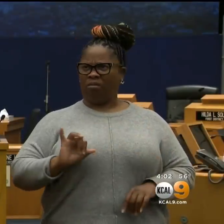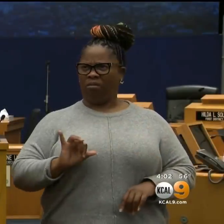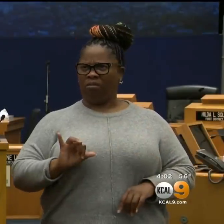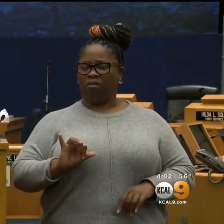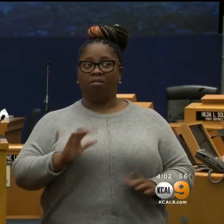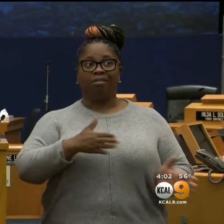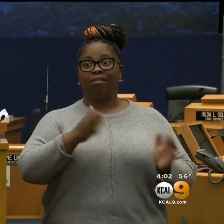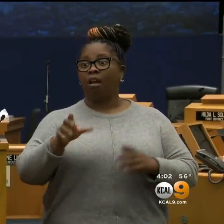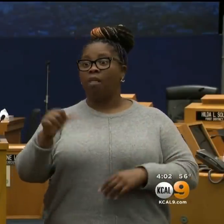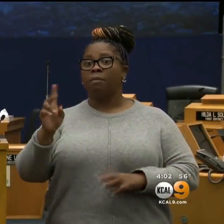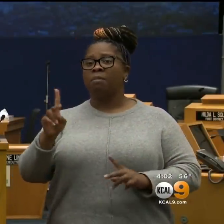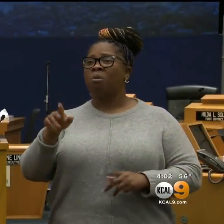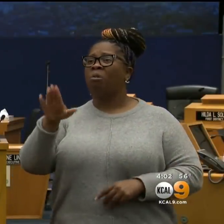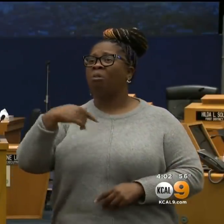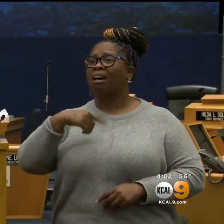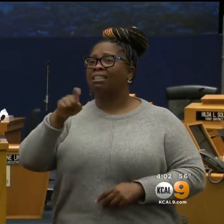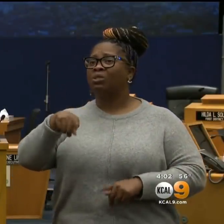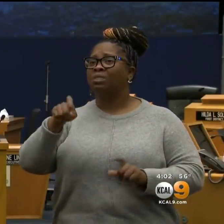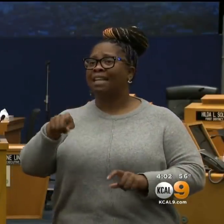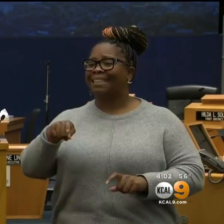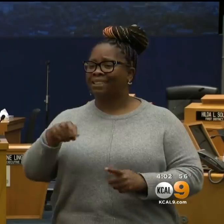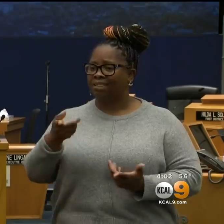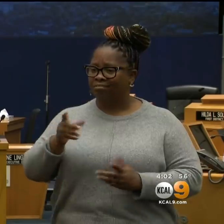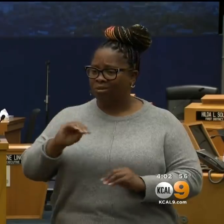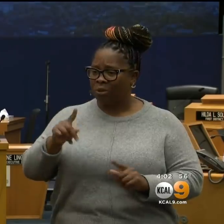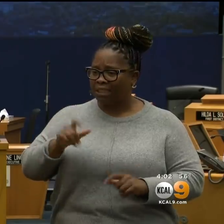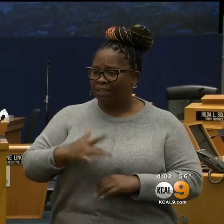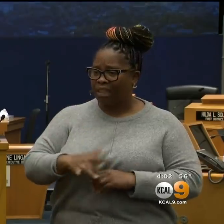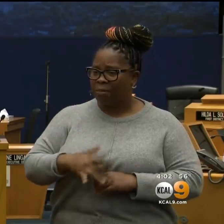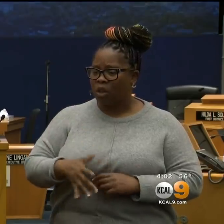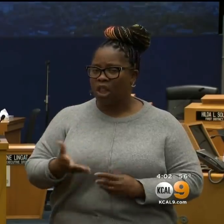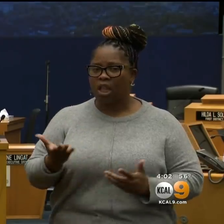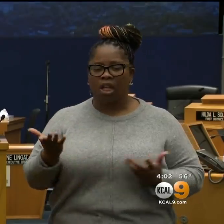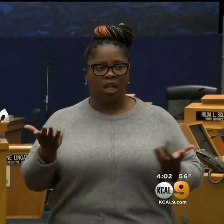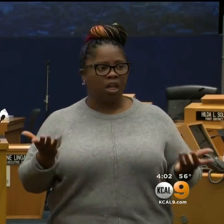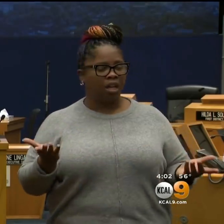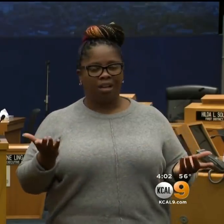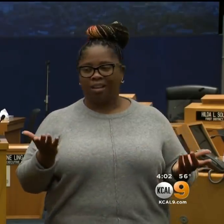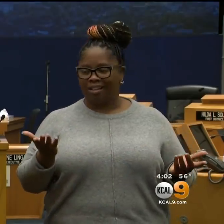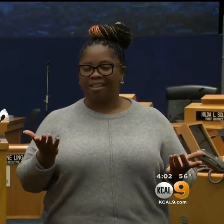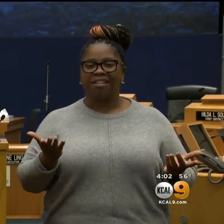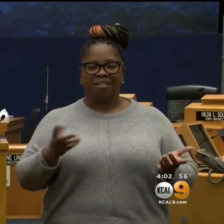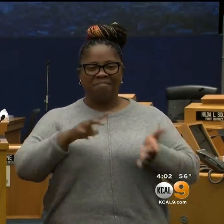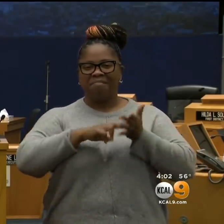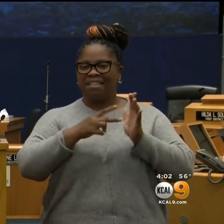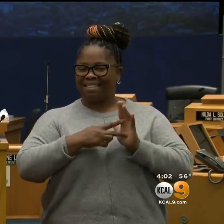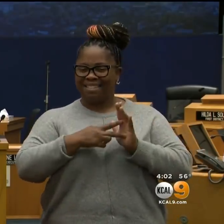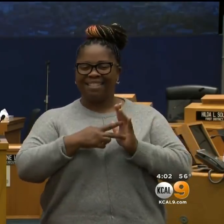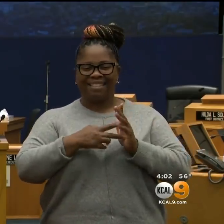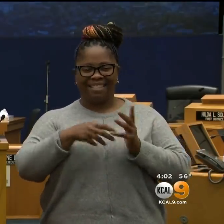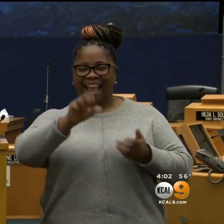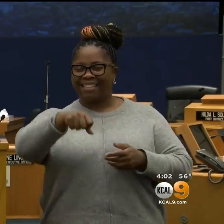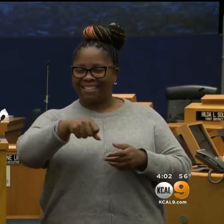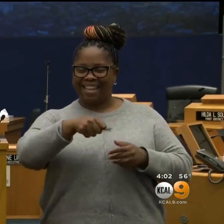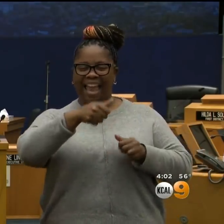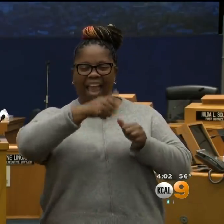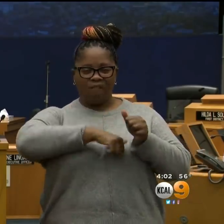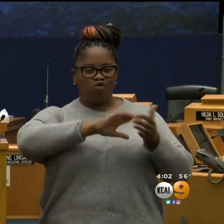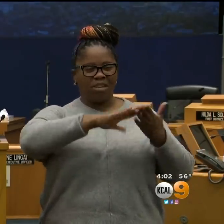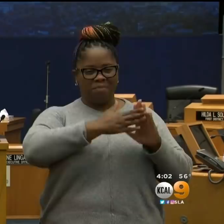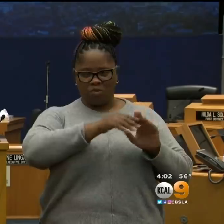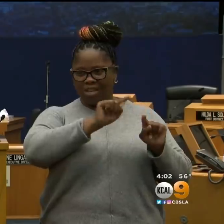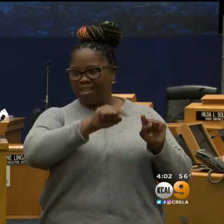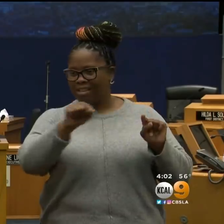unknown positive cases. Our evidence to date suggests that there are people in every community who are